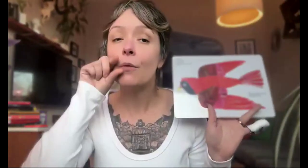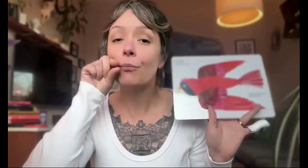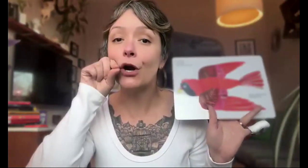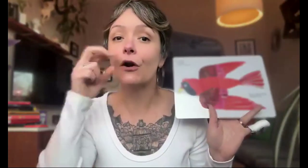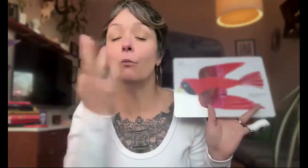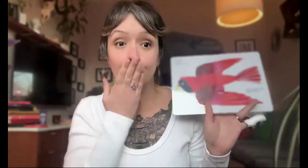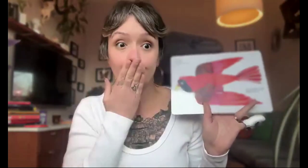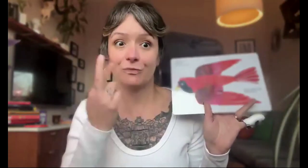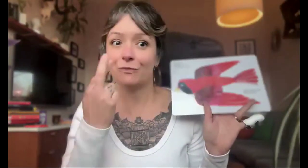Bird.